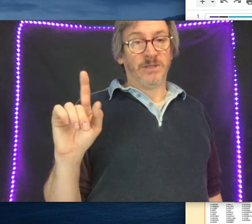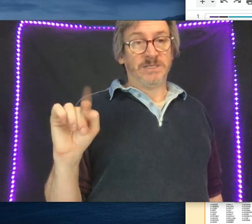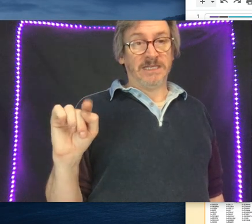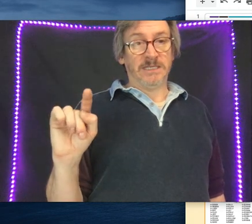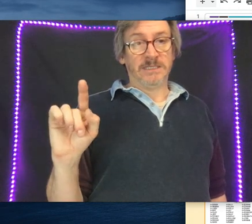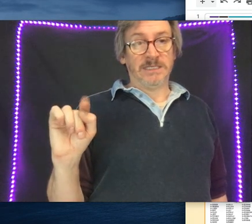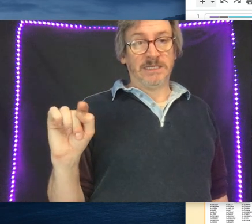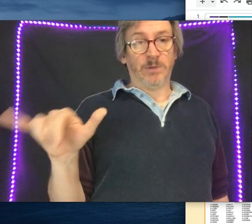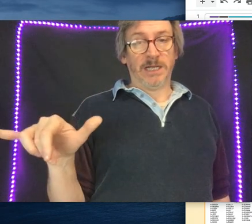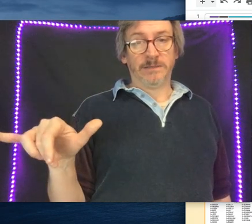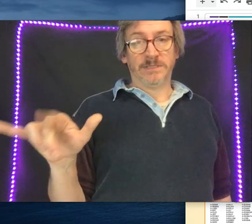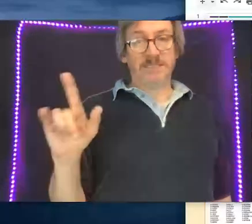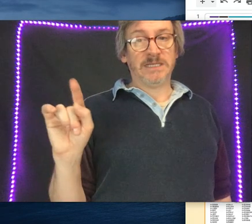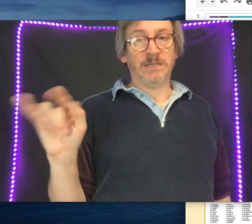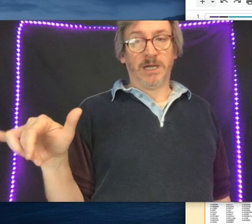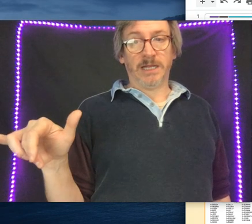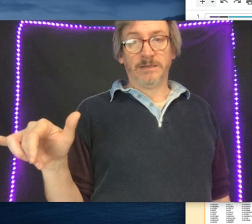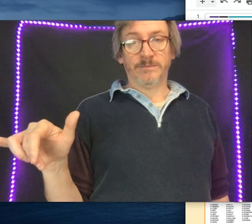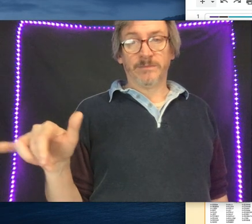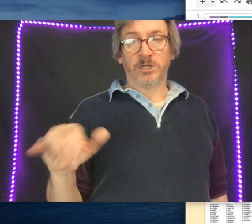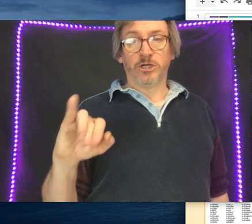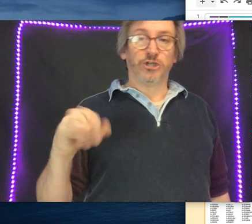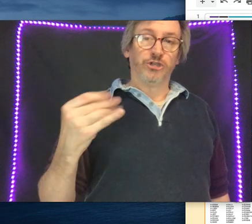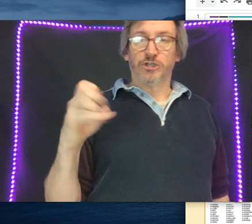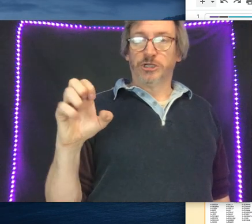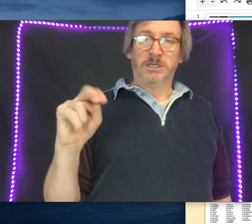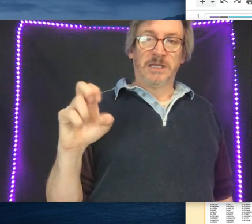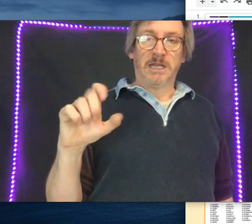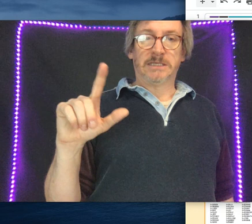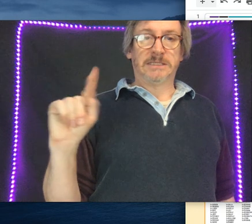Same thing with TT, TTY.